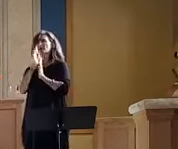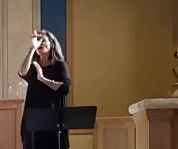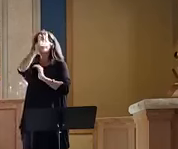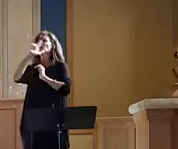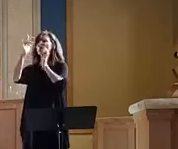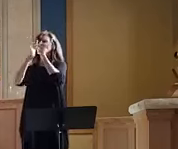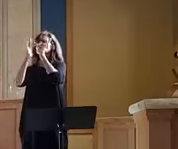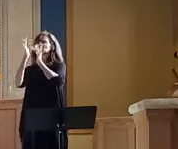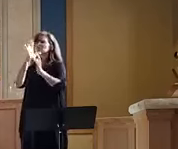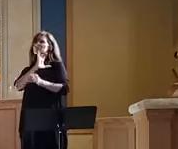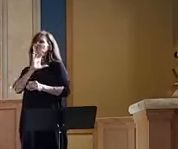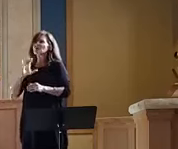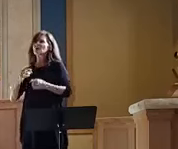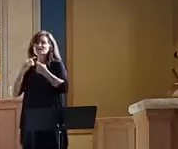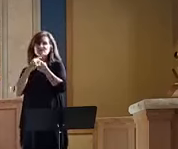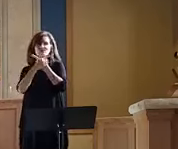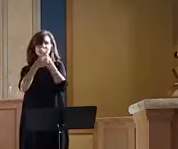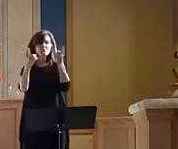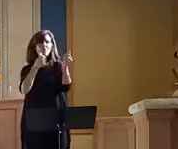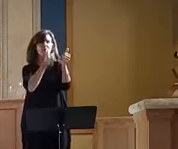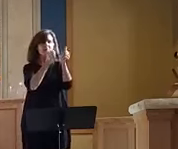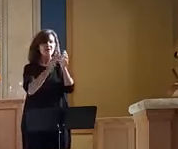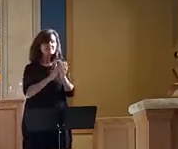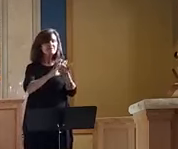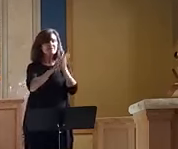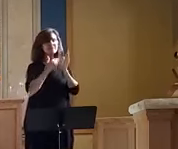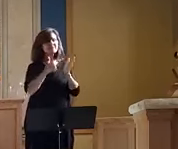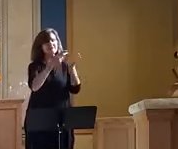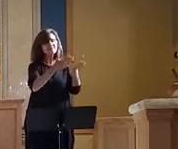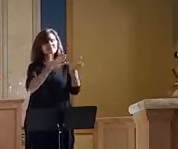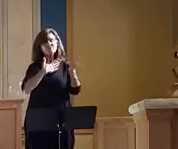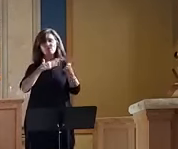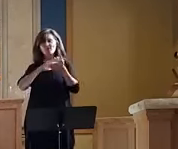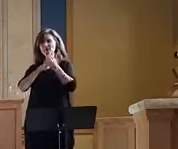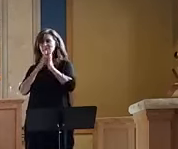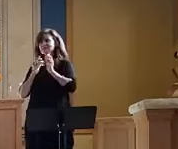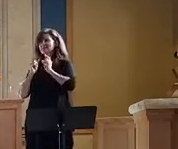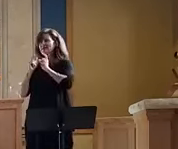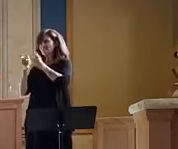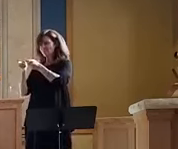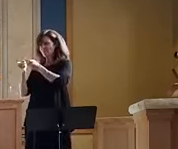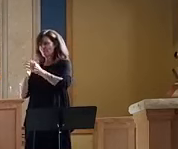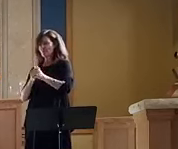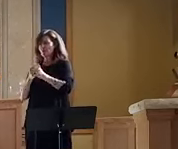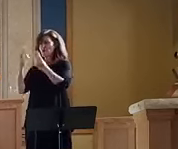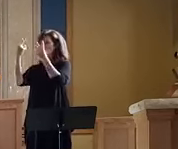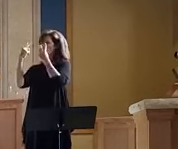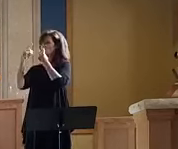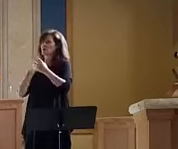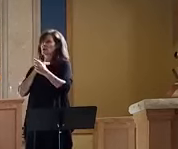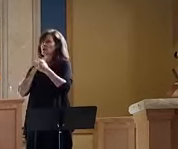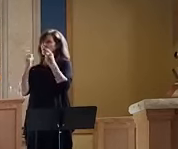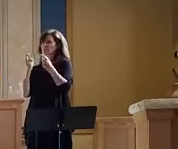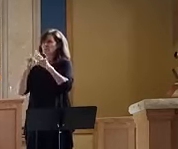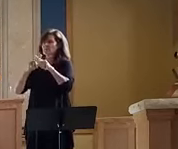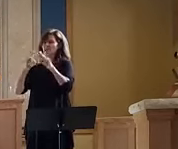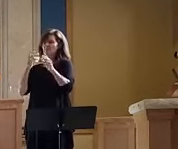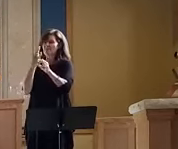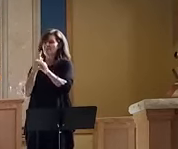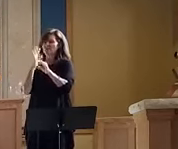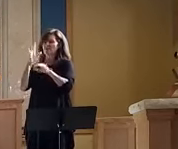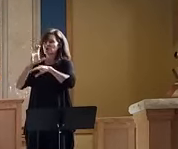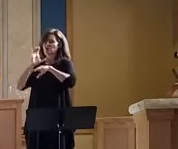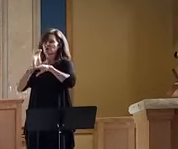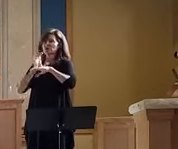Lord Jesus Christ, who said to your apostles, "Peace I leave you, my peace I give you," look not on our sins, but on the faith of your church,